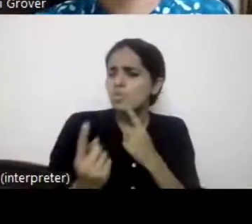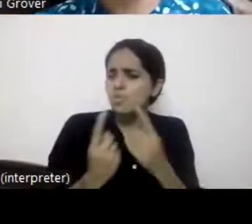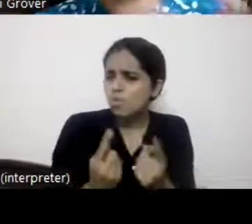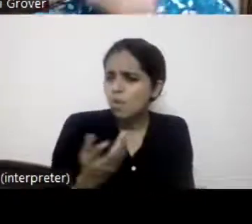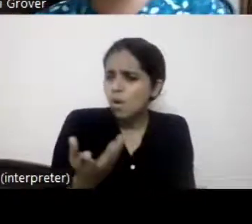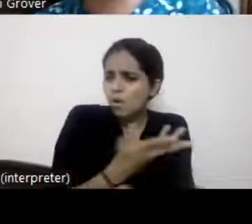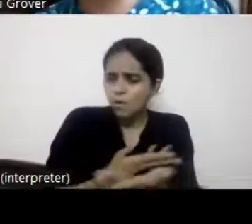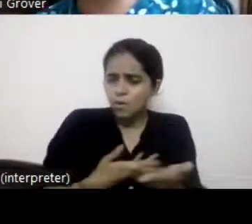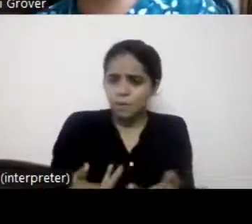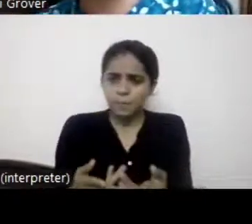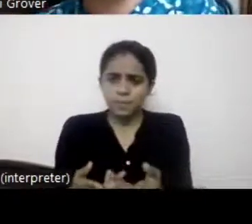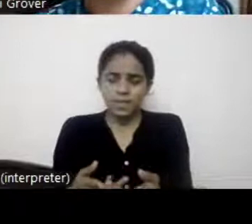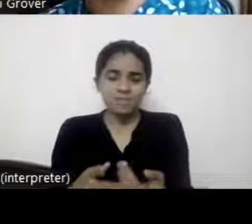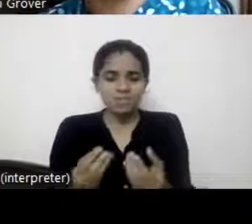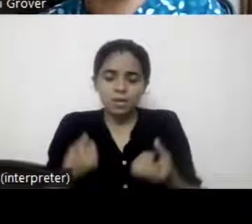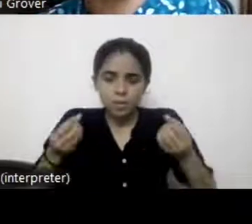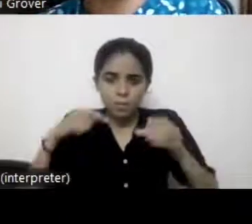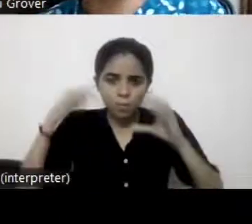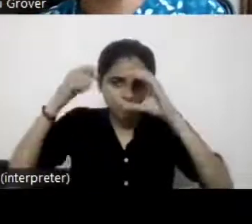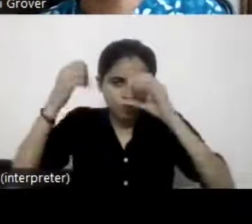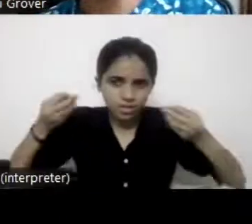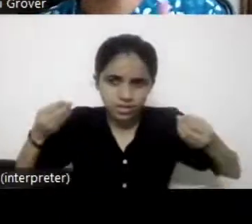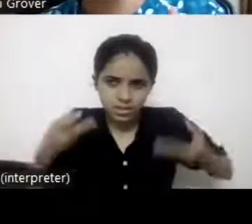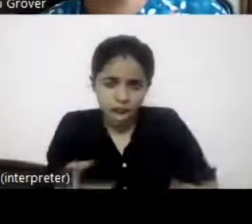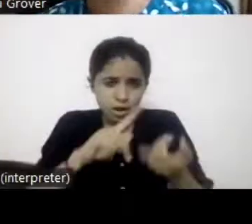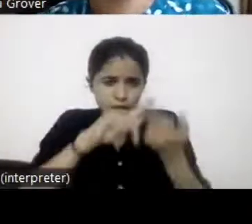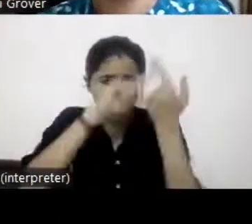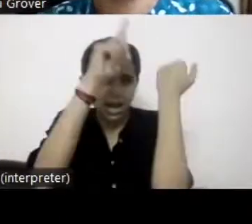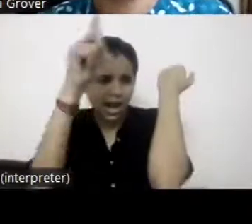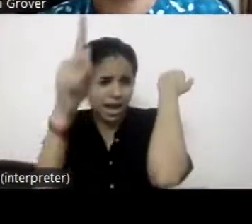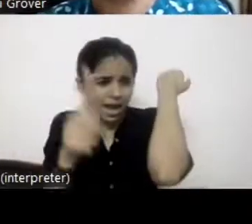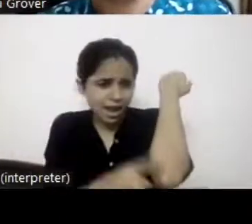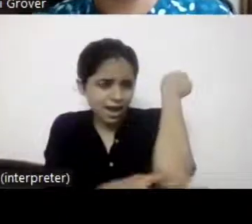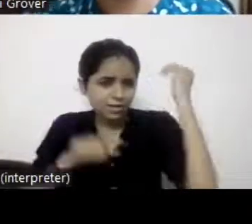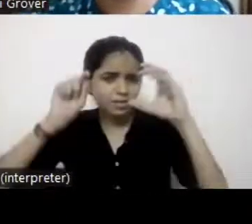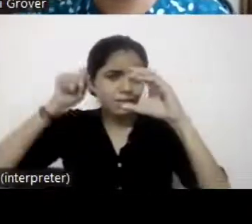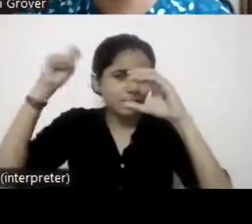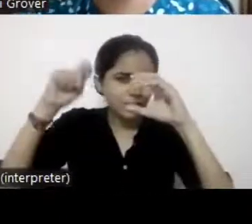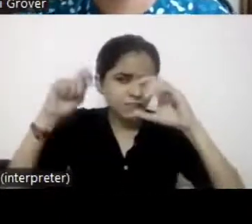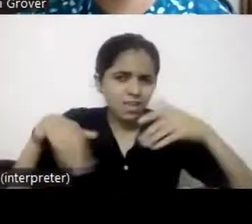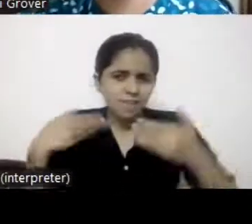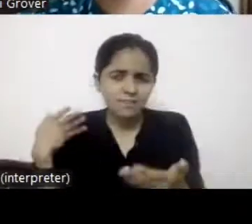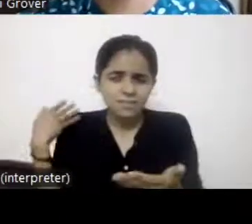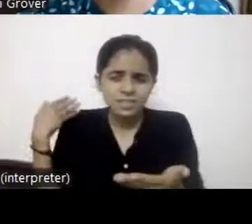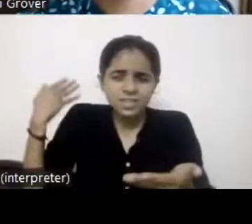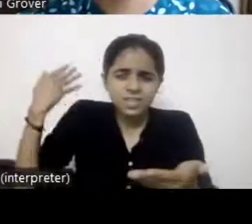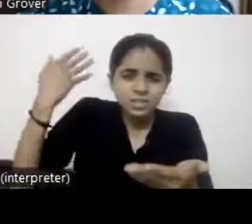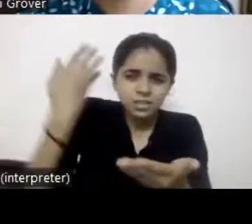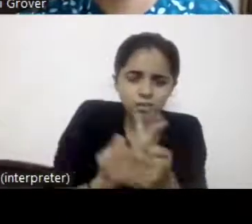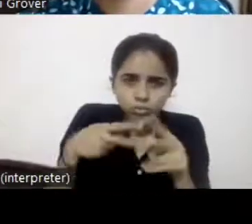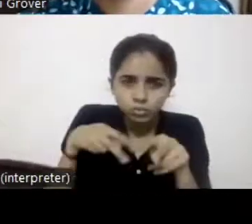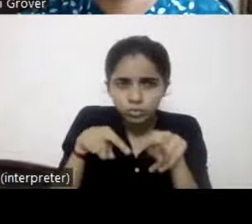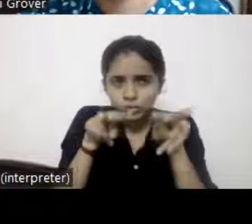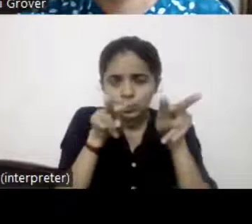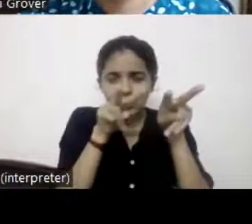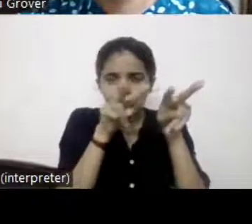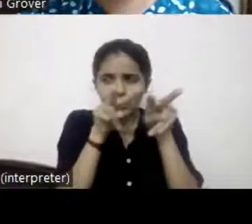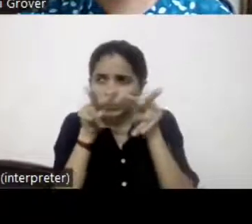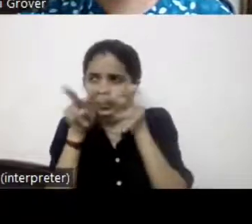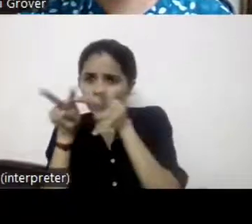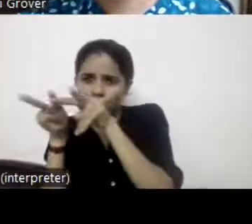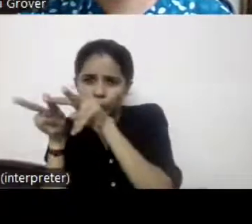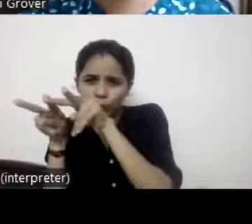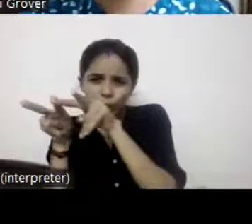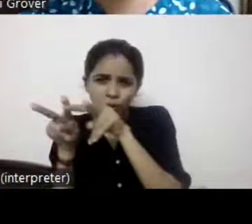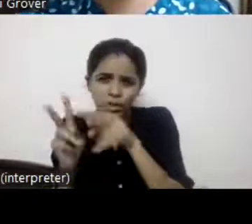film and the end of a film. What do you go back with? It's very important. What do we go back with? As